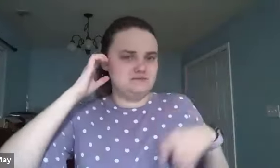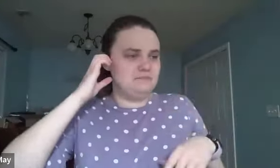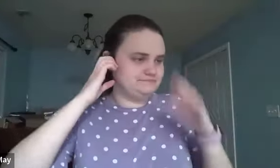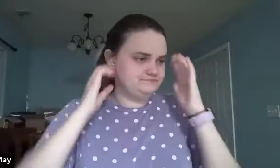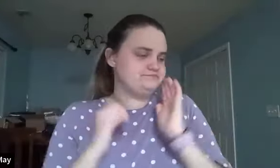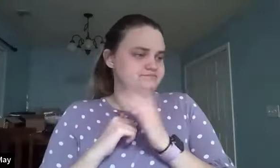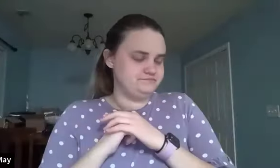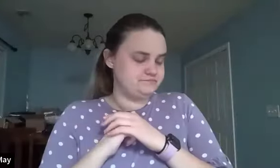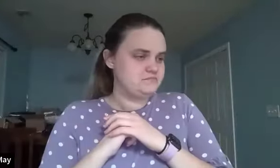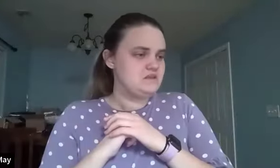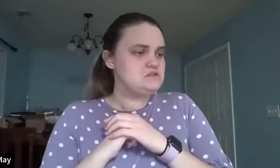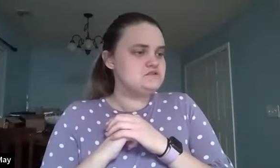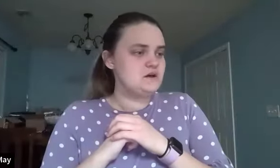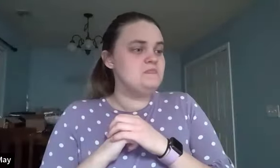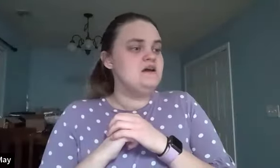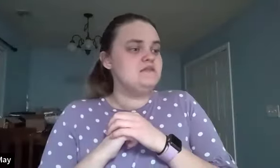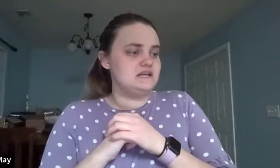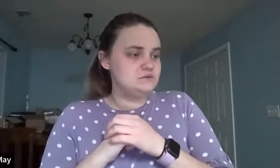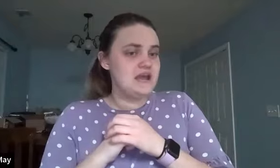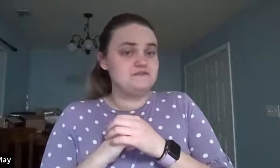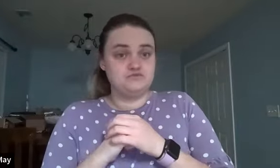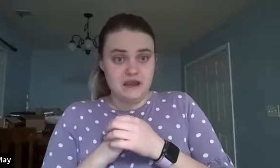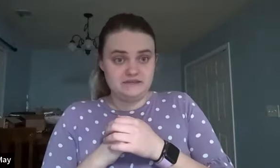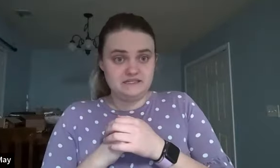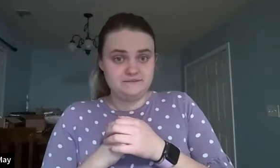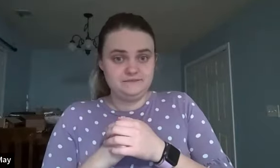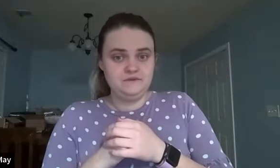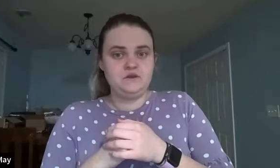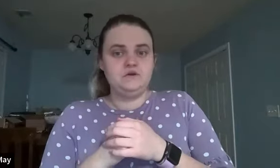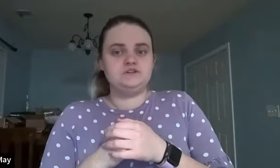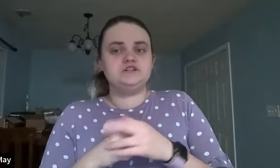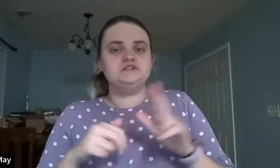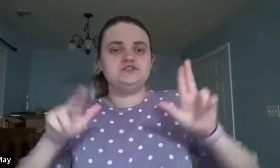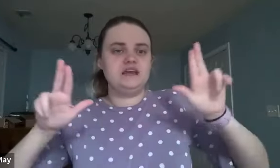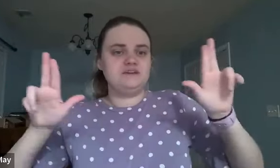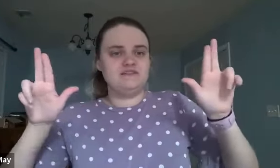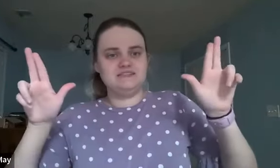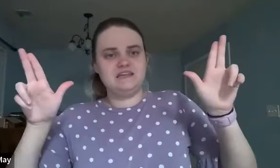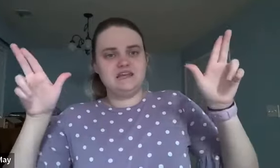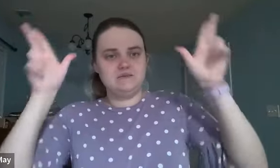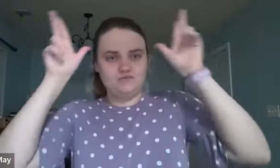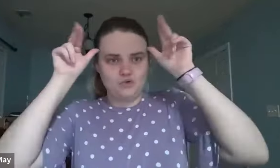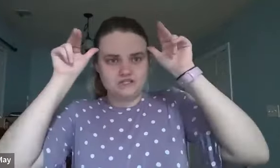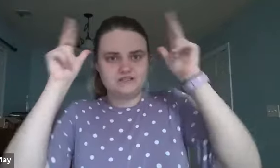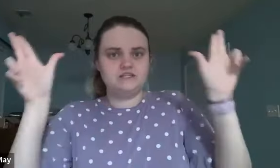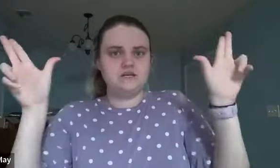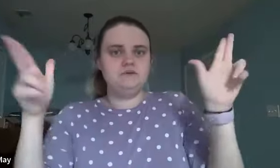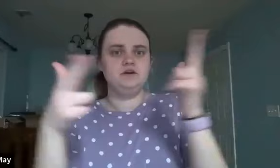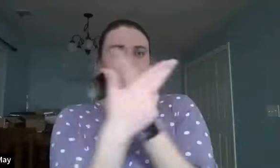why. So the next one I have is rabbit. What you're going to do is you're going to have, again, that same horse hand shape. You're